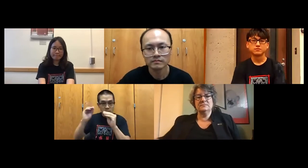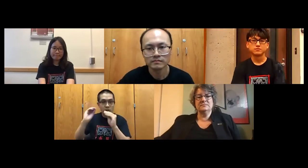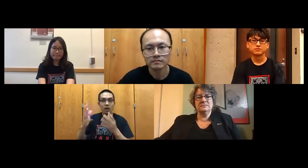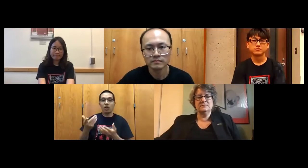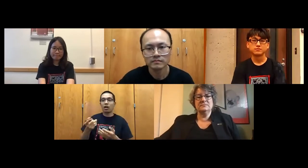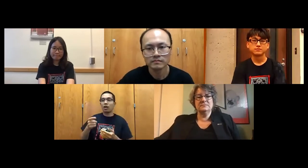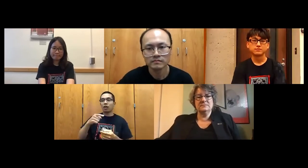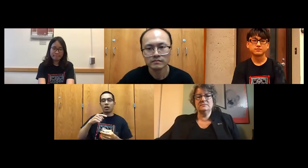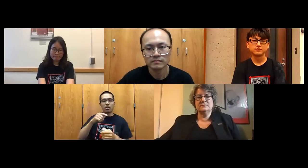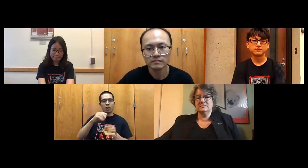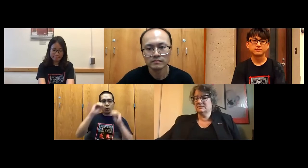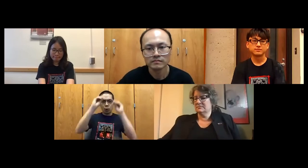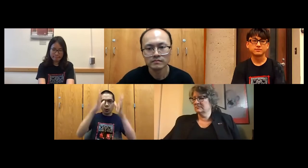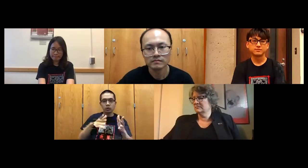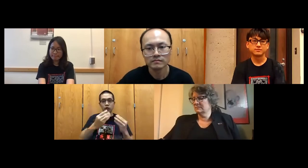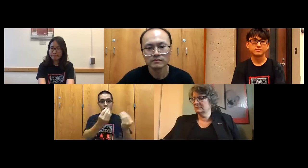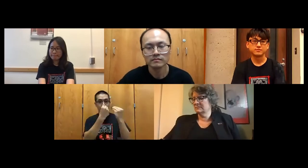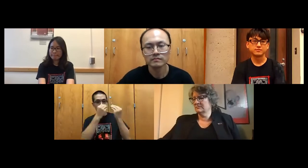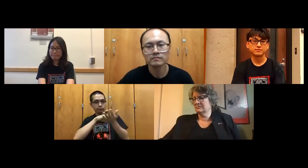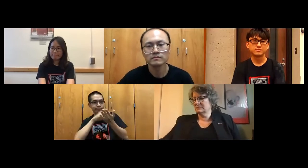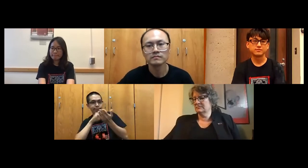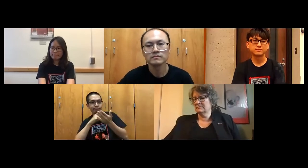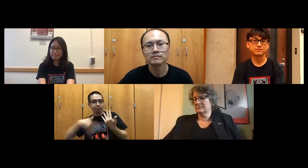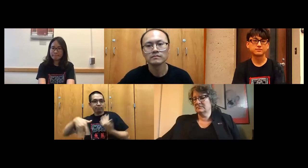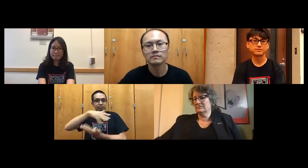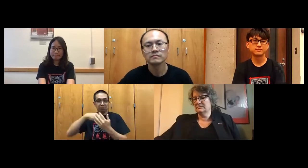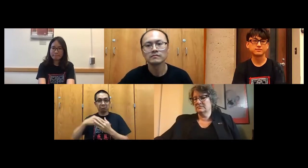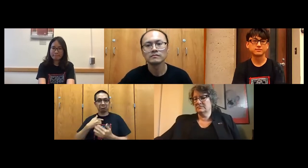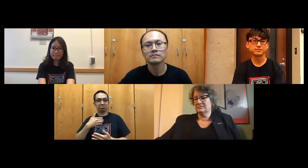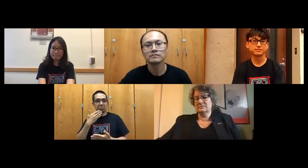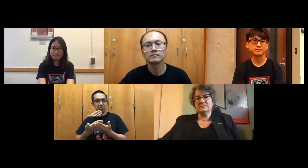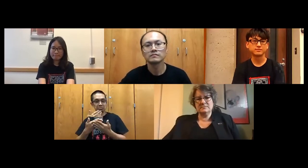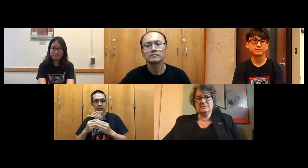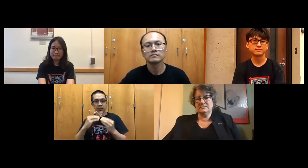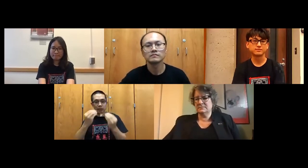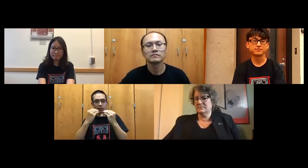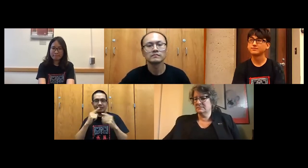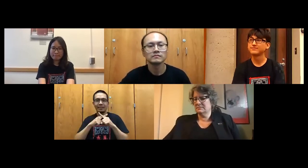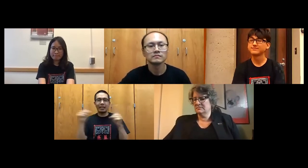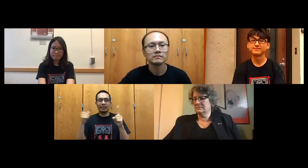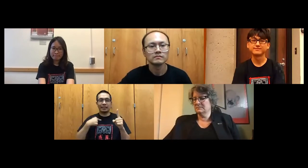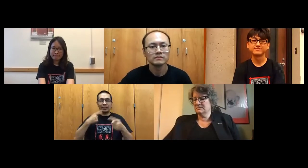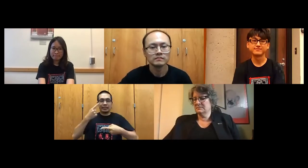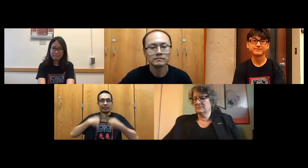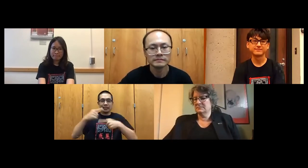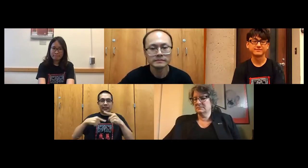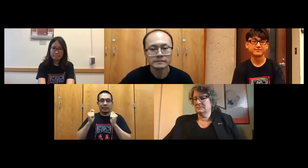I was able to socialize, the education was good, the teachers taught me, I learned a lot. I had good